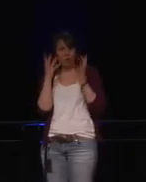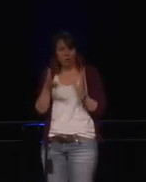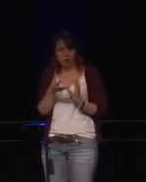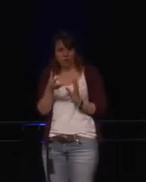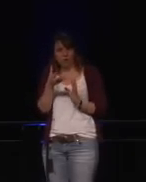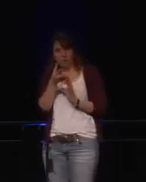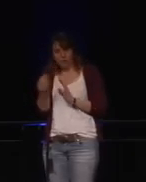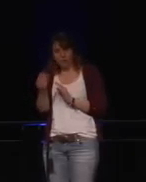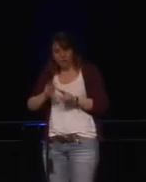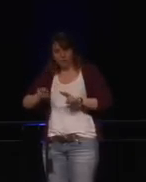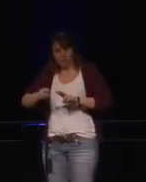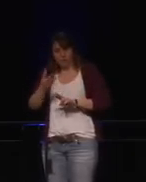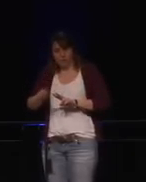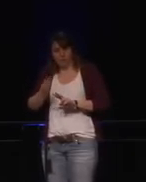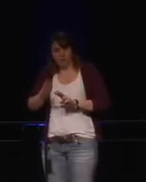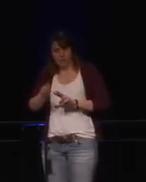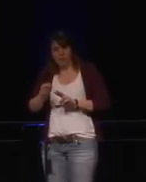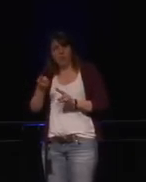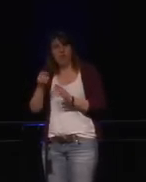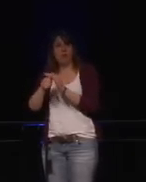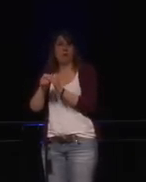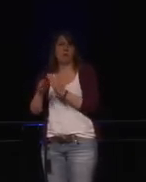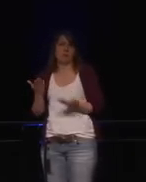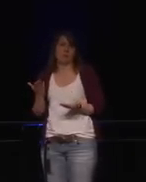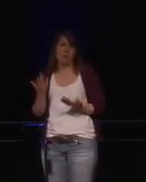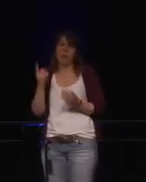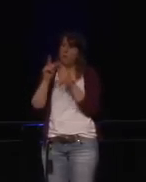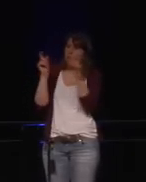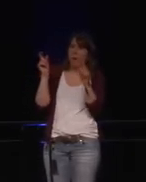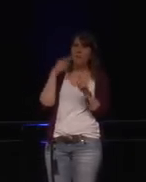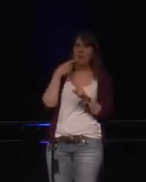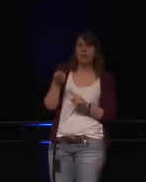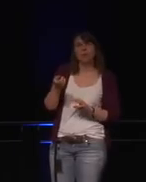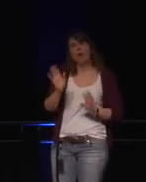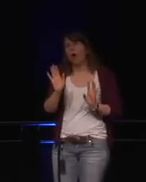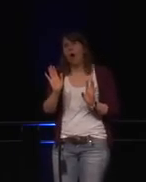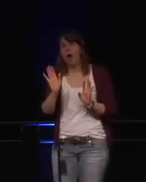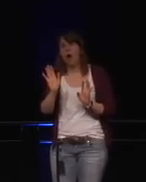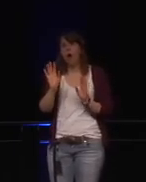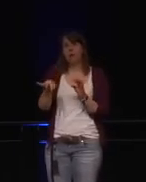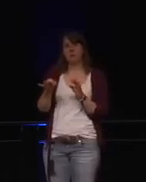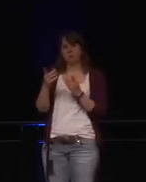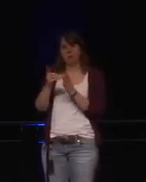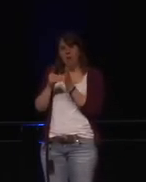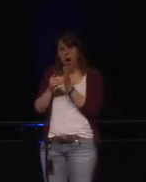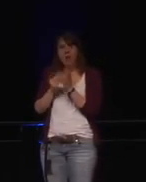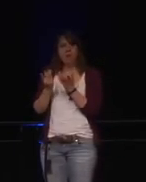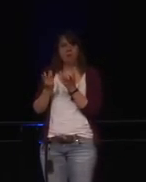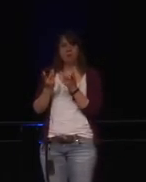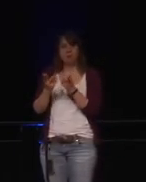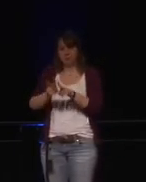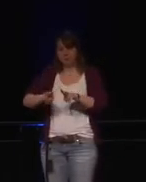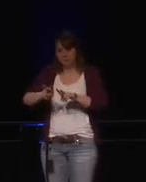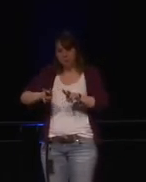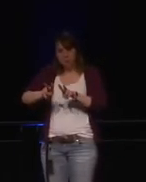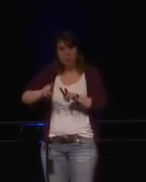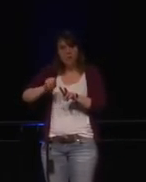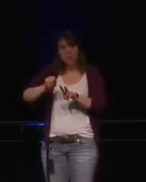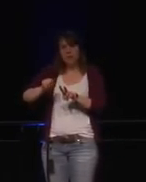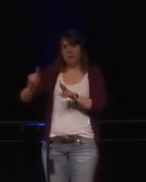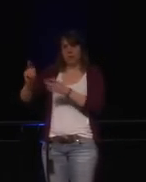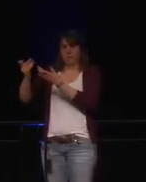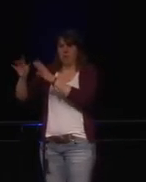sounds or the sounds you're making when you're using this vibrator. And stores them on the